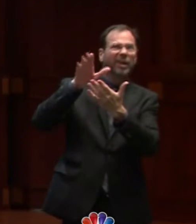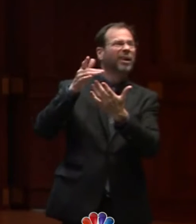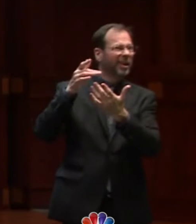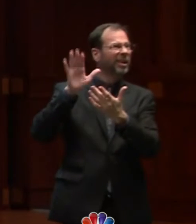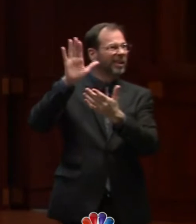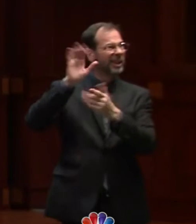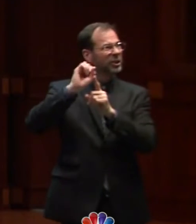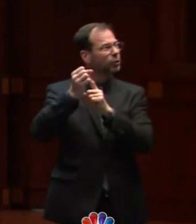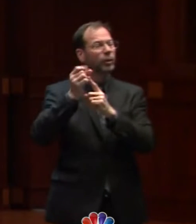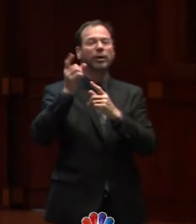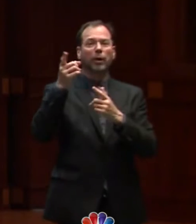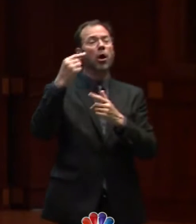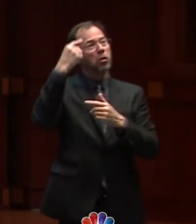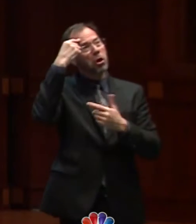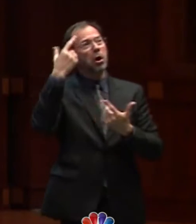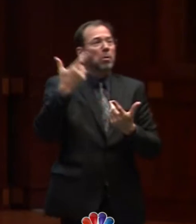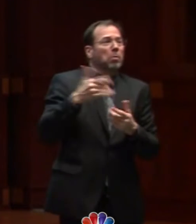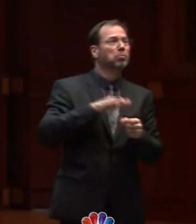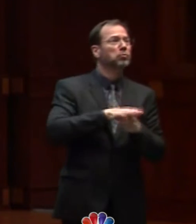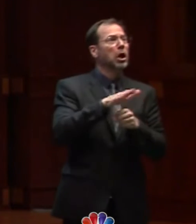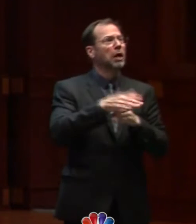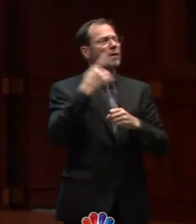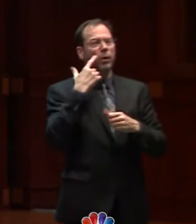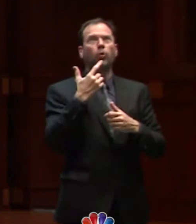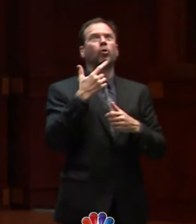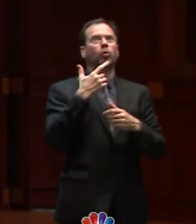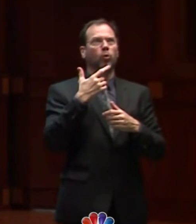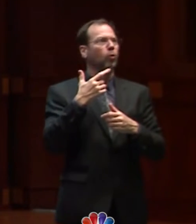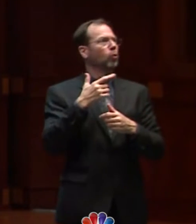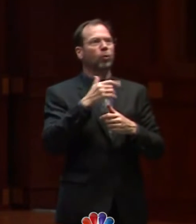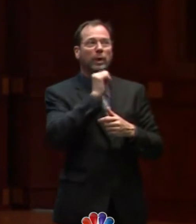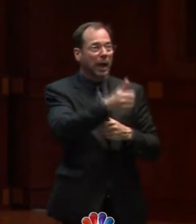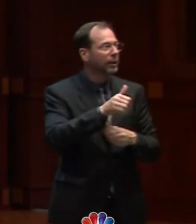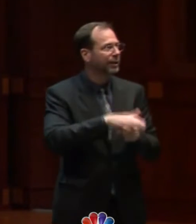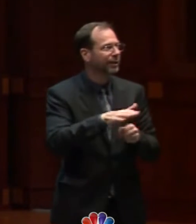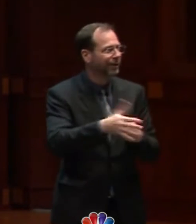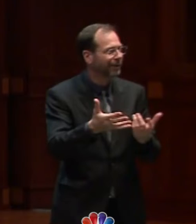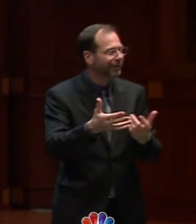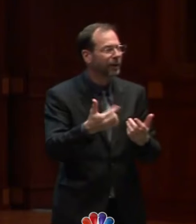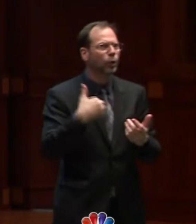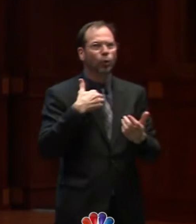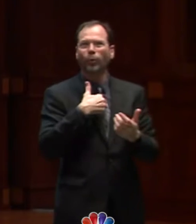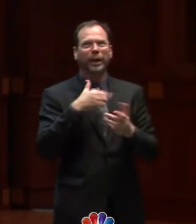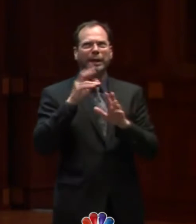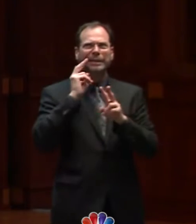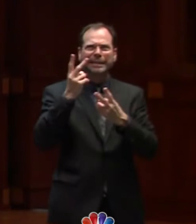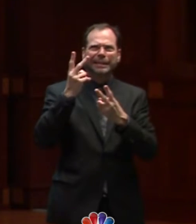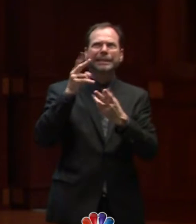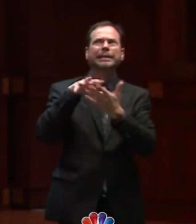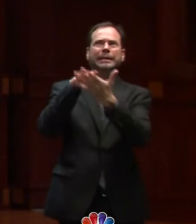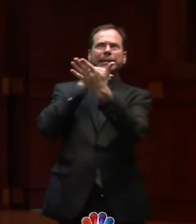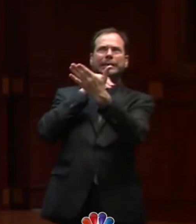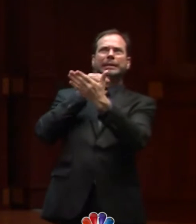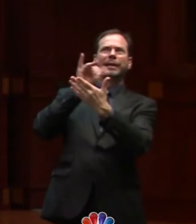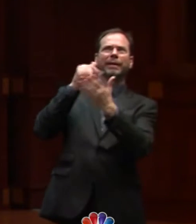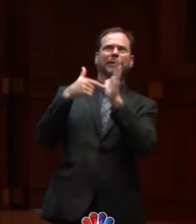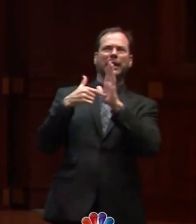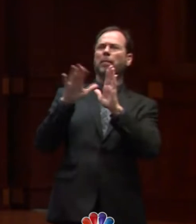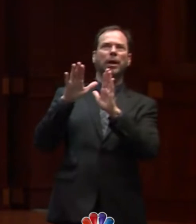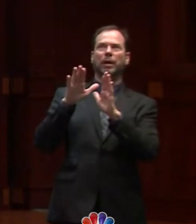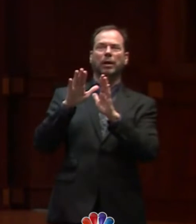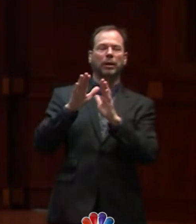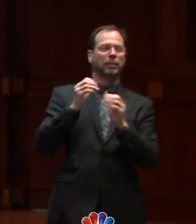through a situation where they may have thought they had enough ventilators, but they needed more. And so we're trying to get ahead of the game, making sure that we will